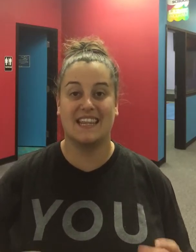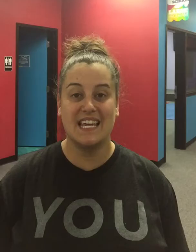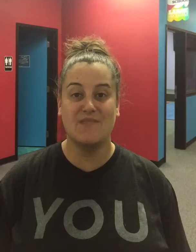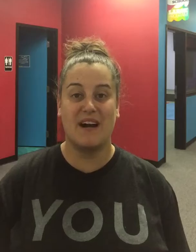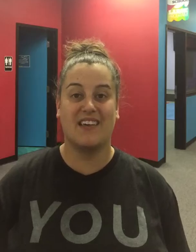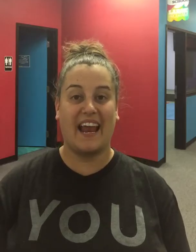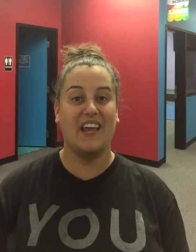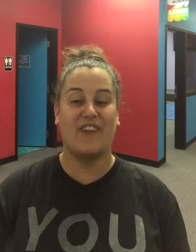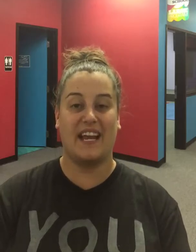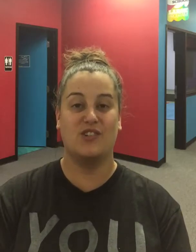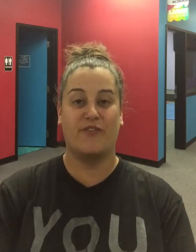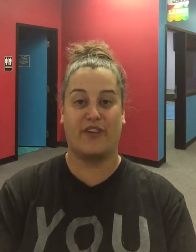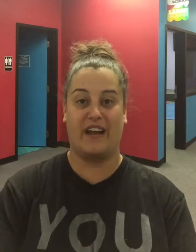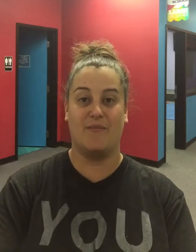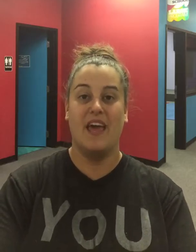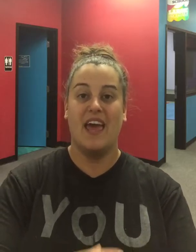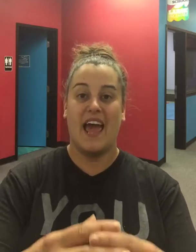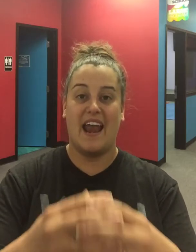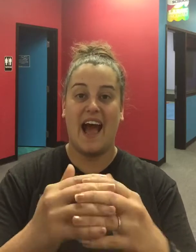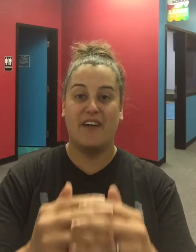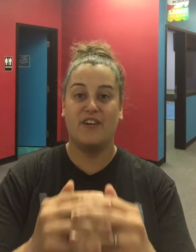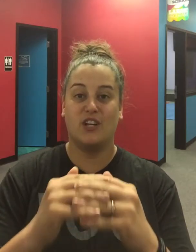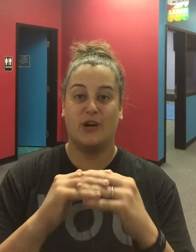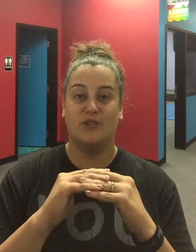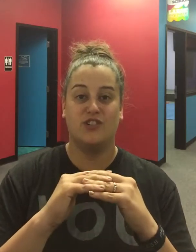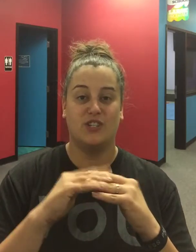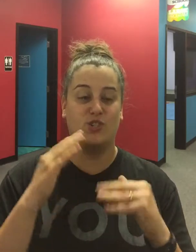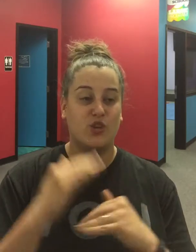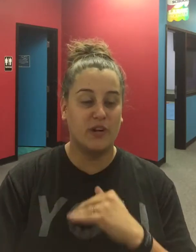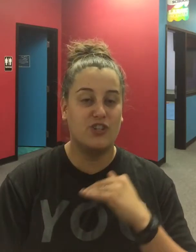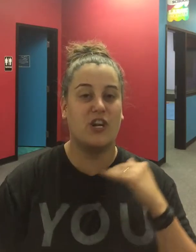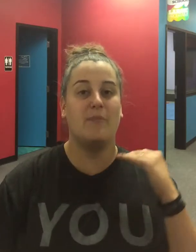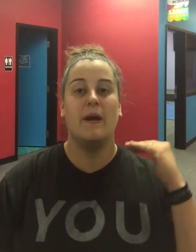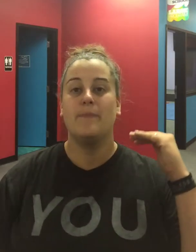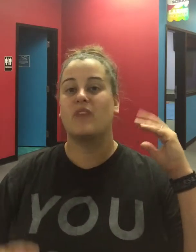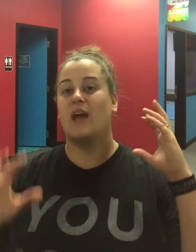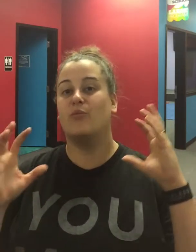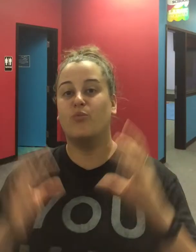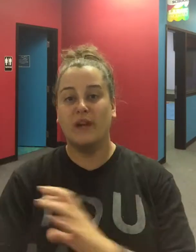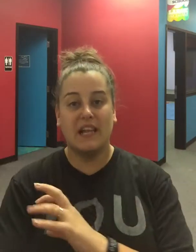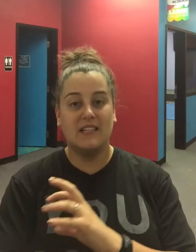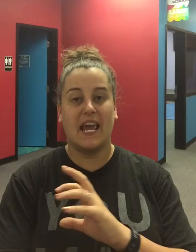think about gaining financial freedom and have, you know, just stewardship and really